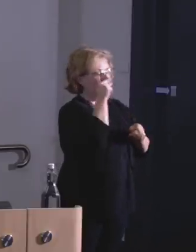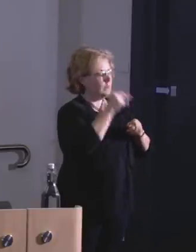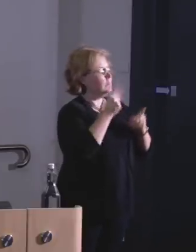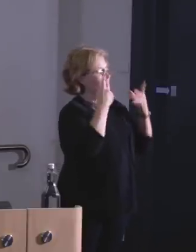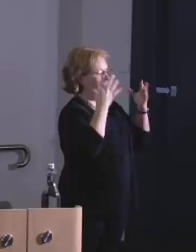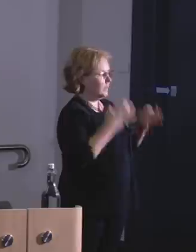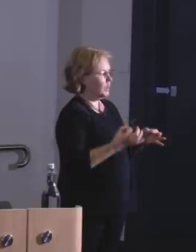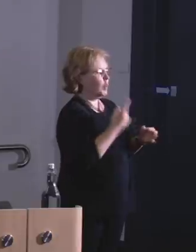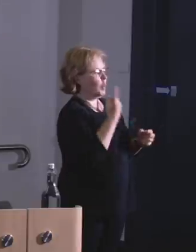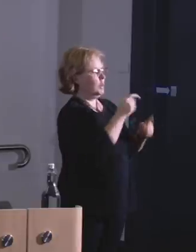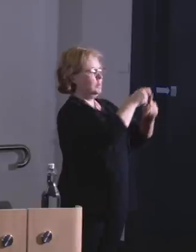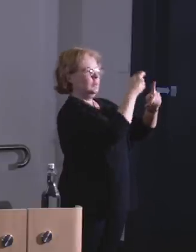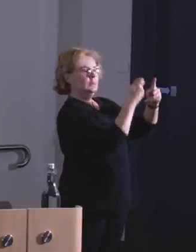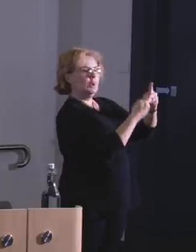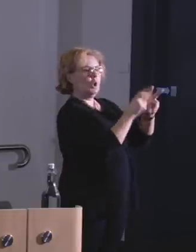So,